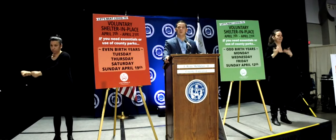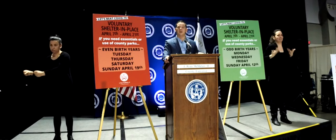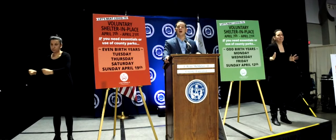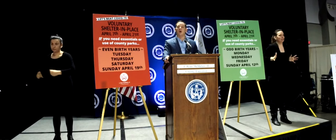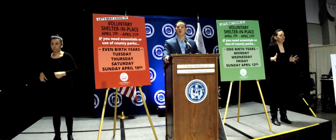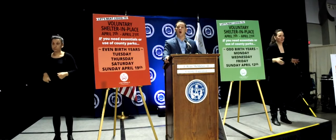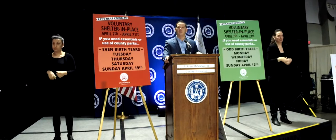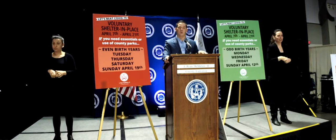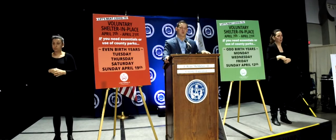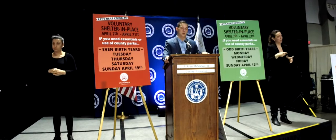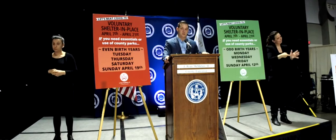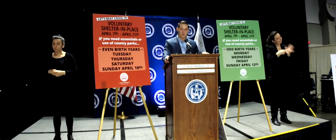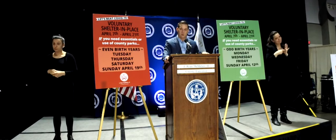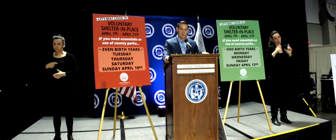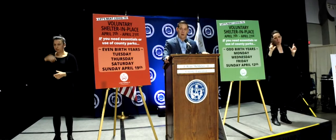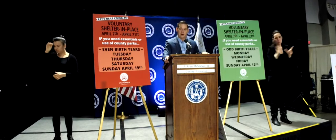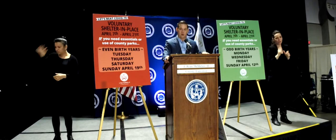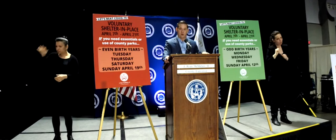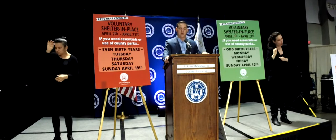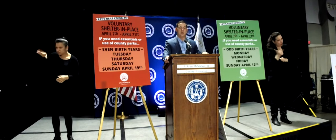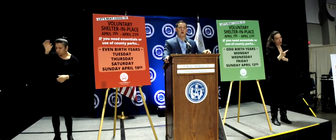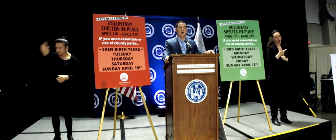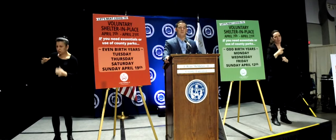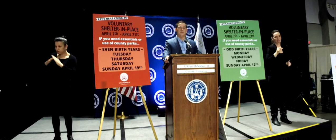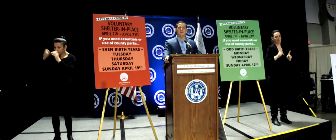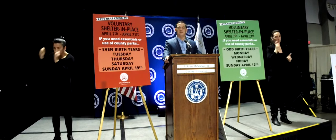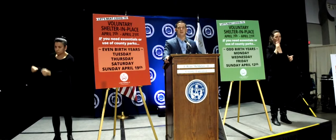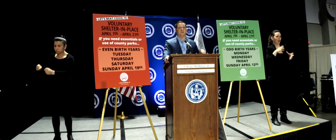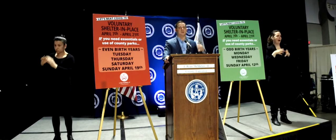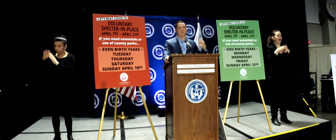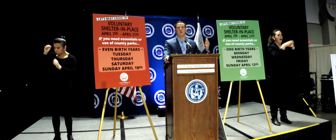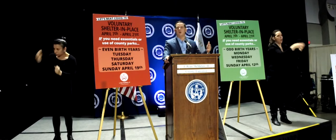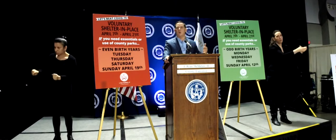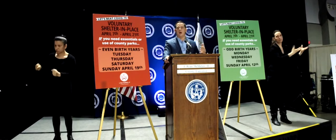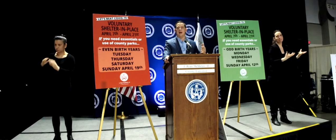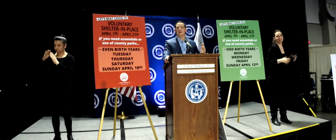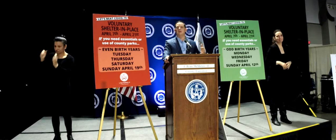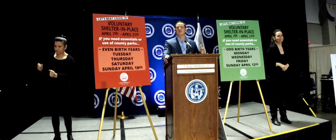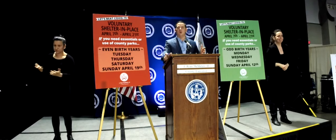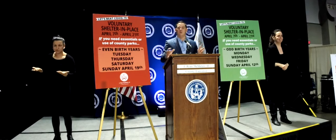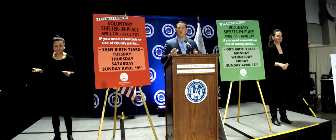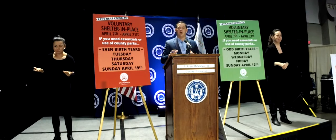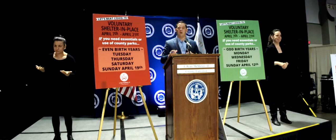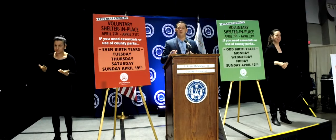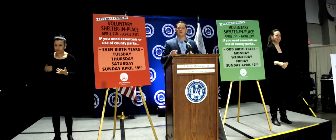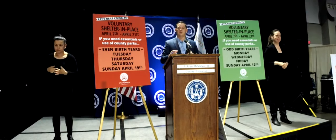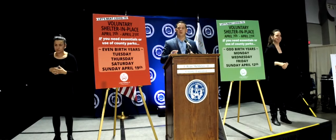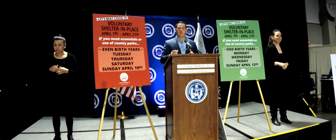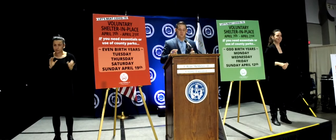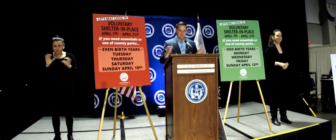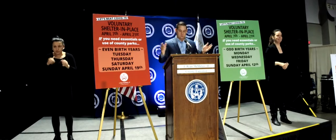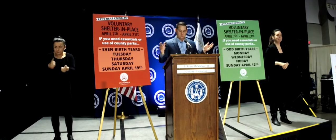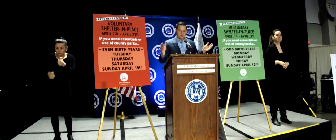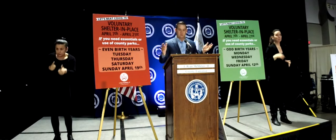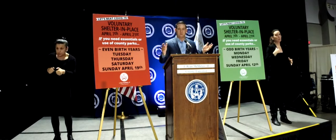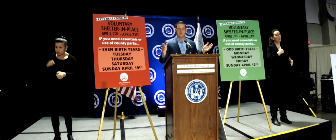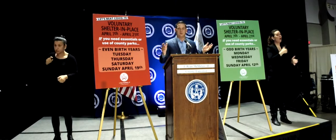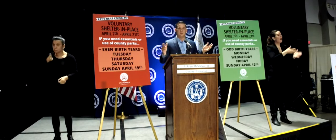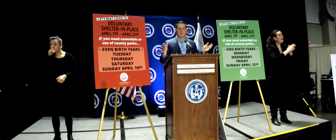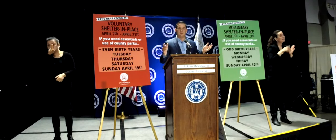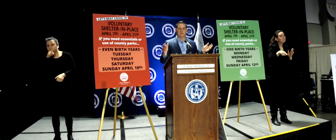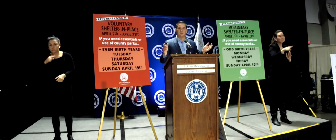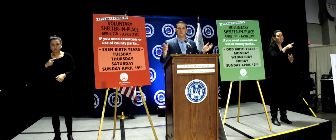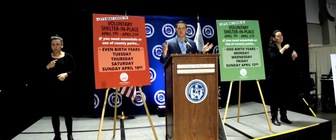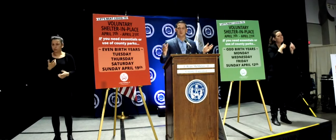health department, our law enforcement has to go then and monitor it. This is something that we don't want. So to avoid all of this,